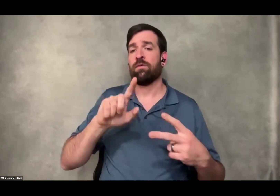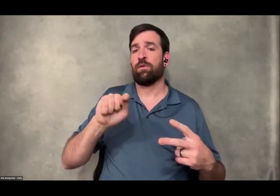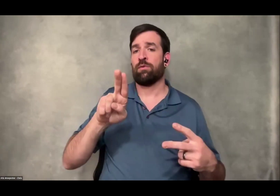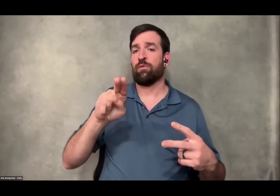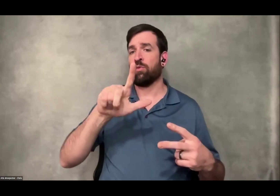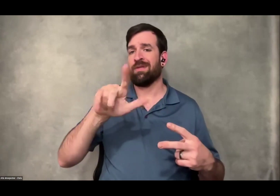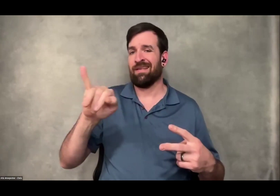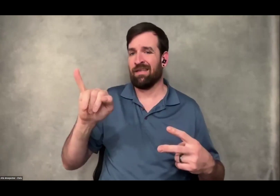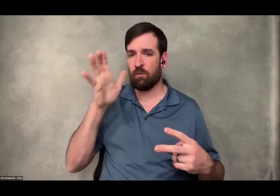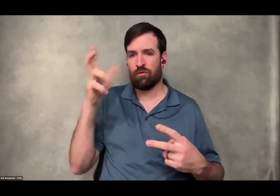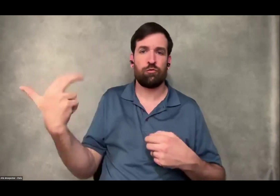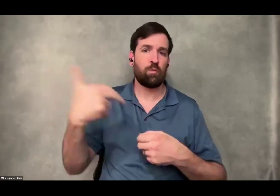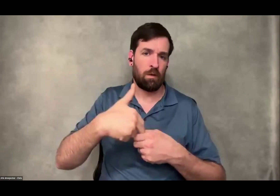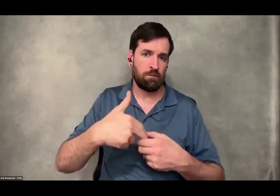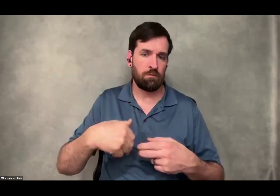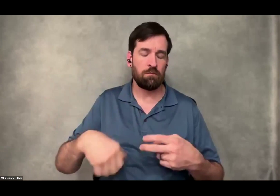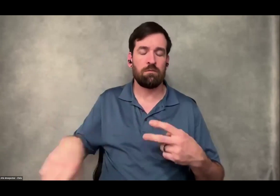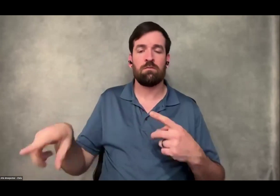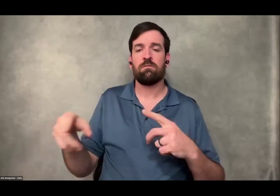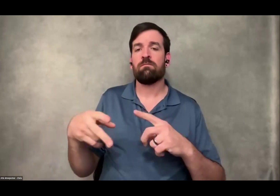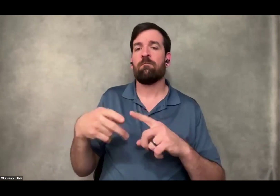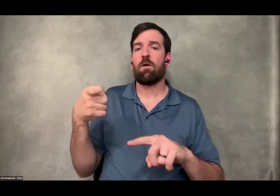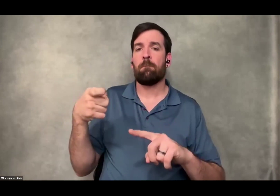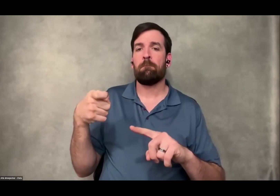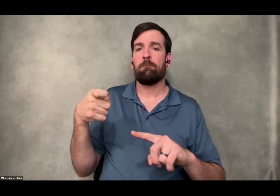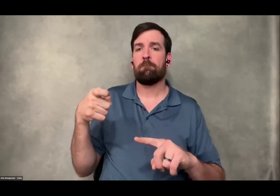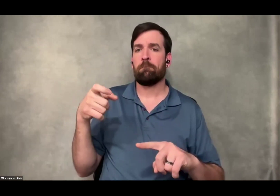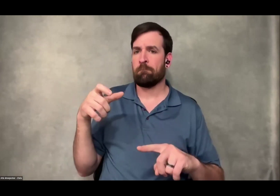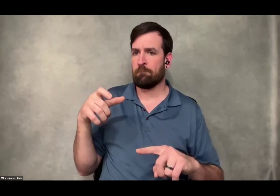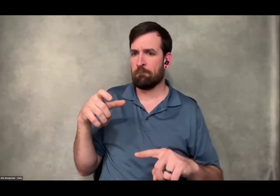be joining us from.